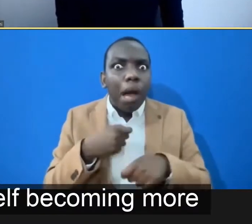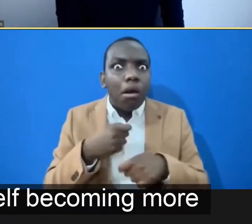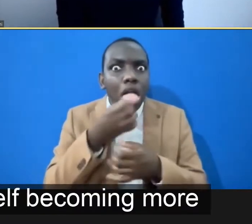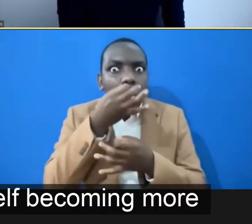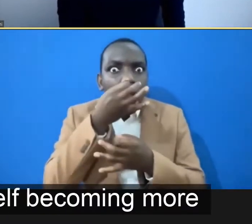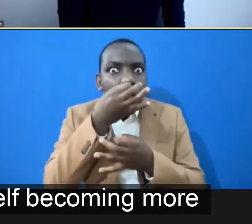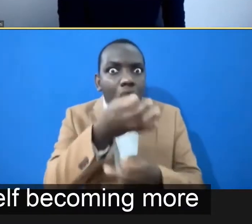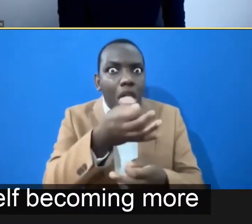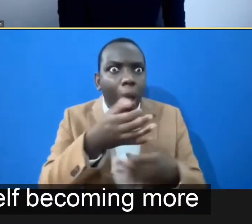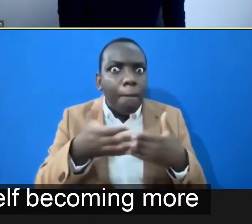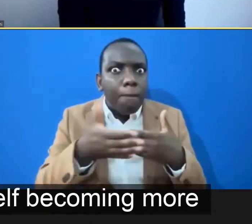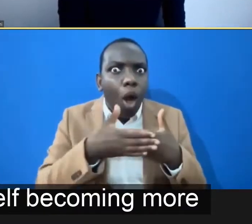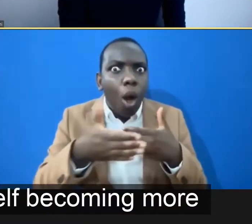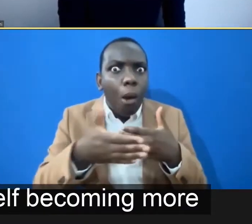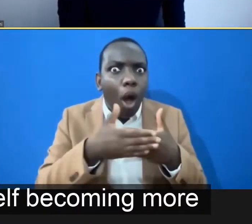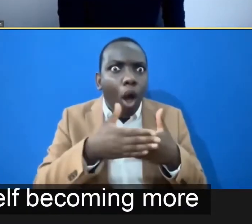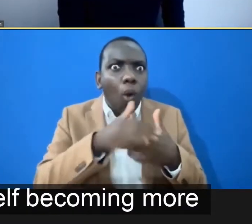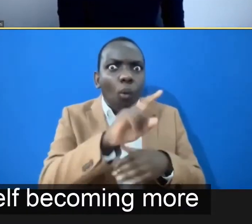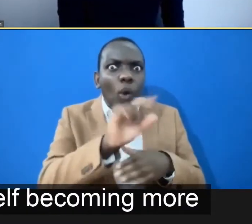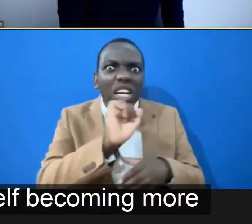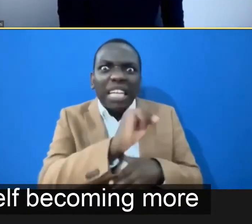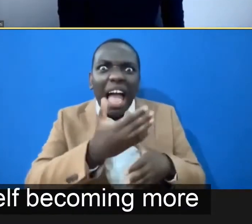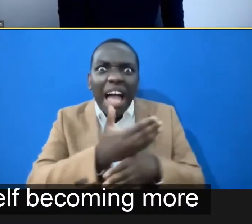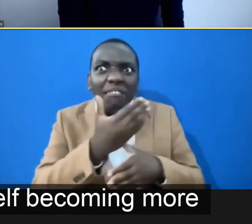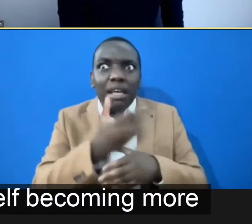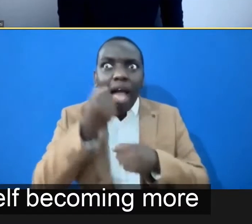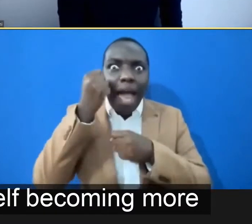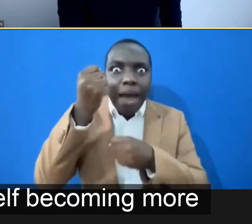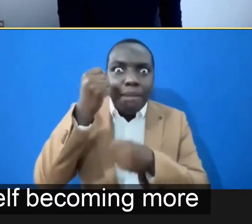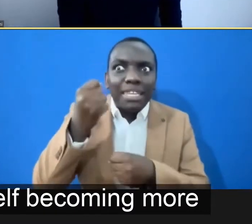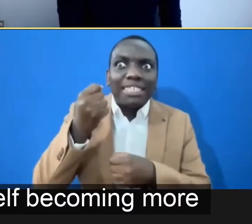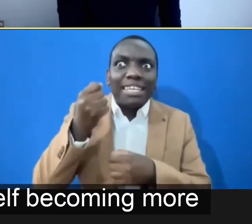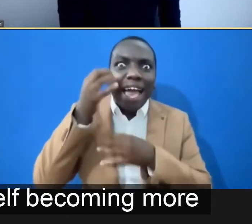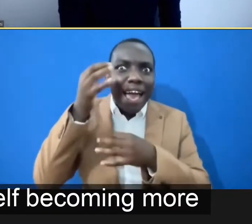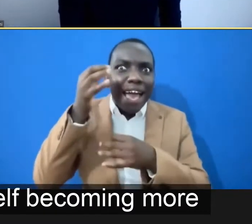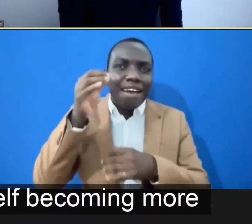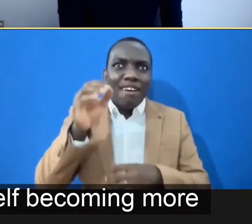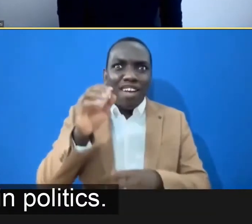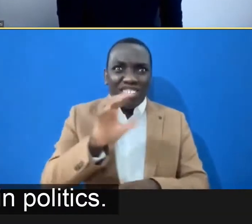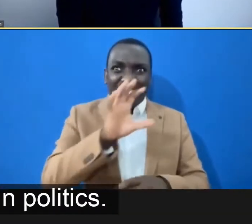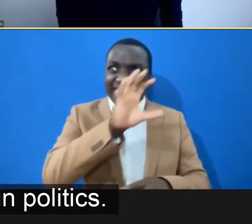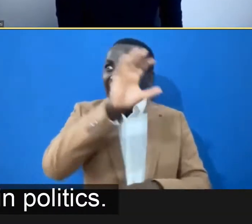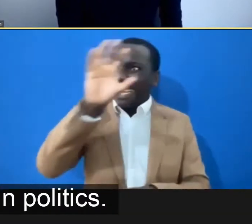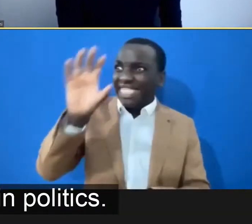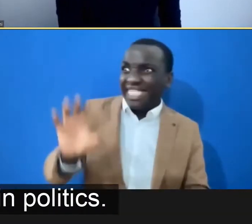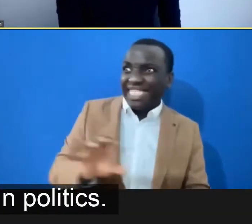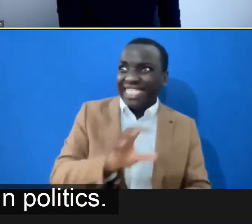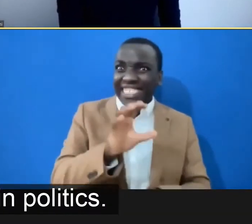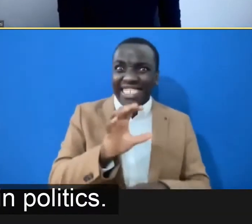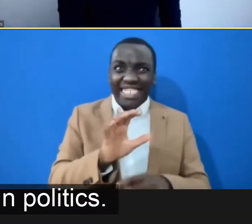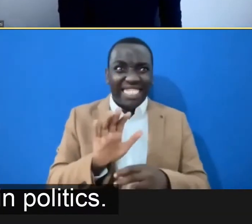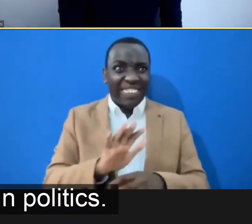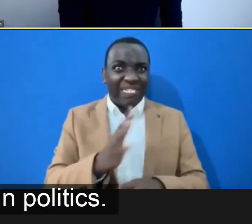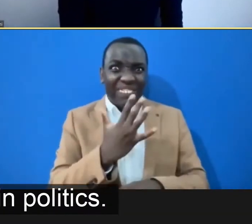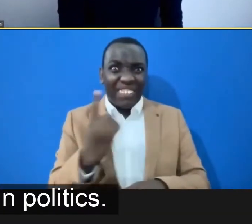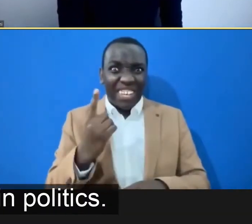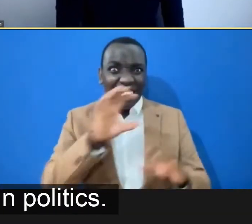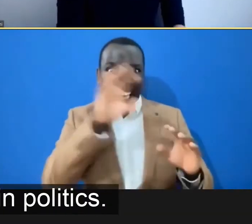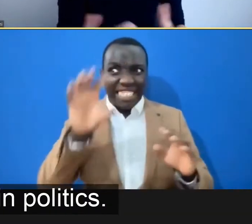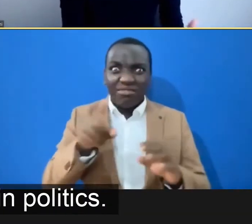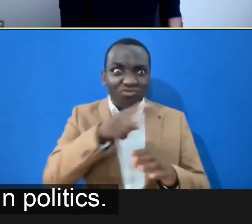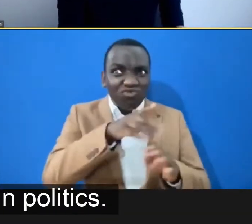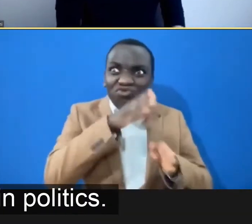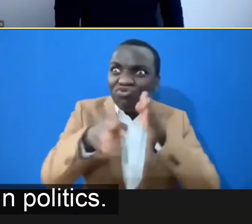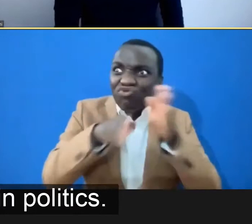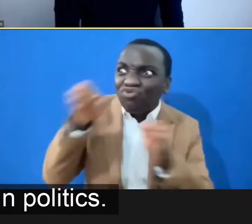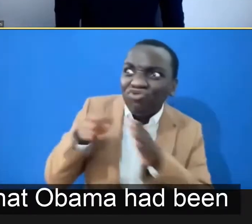And at that time, I found myself becoming more and more interested in